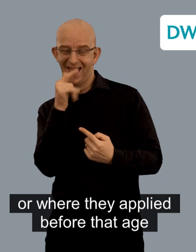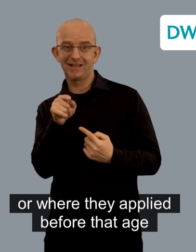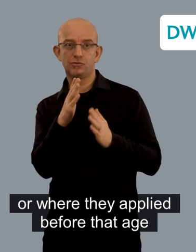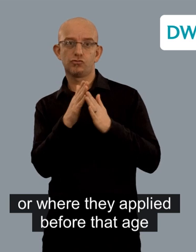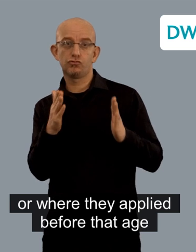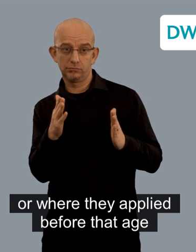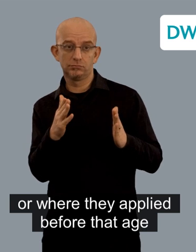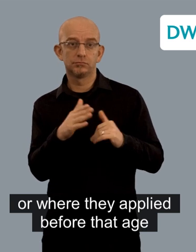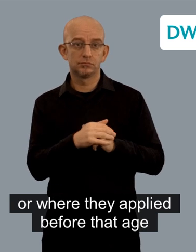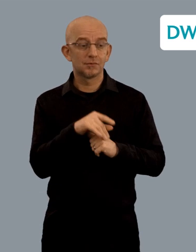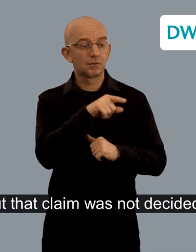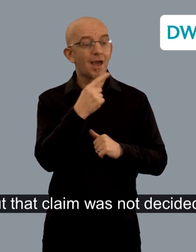decided.